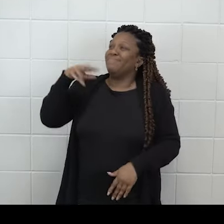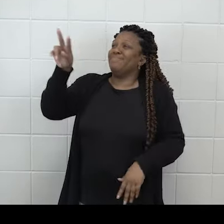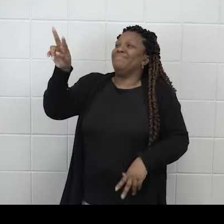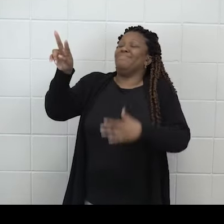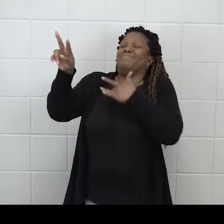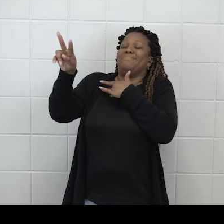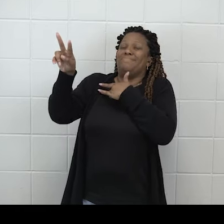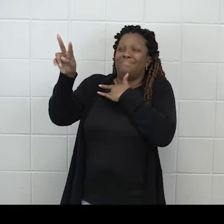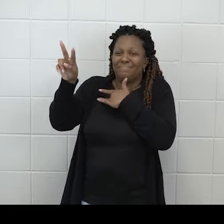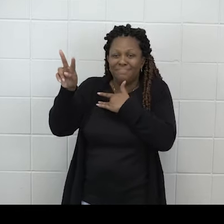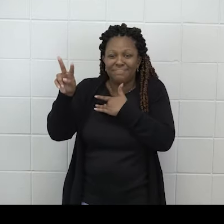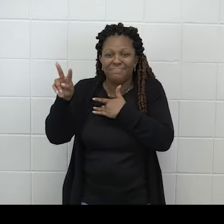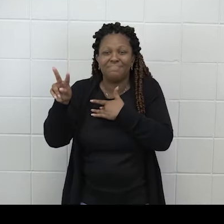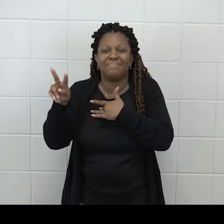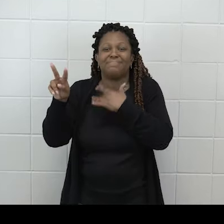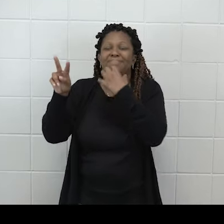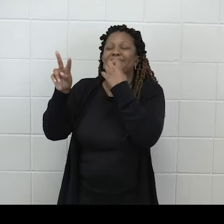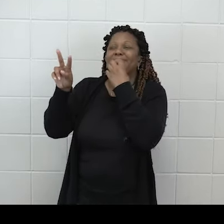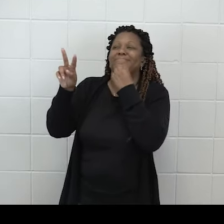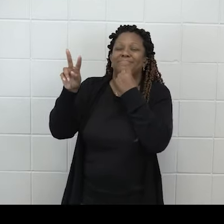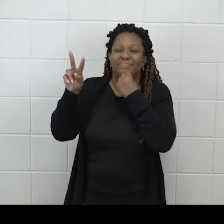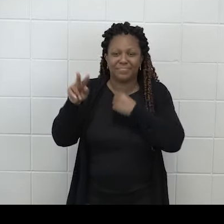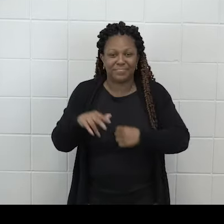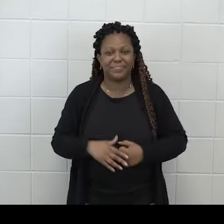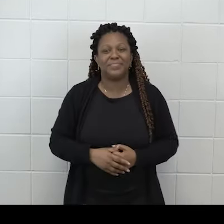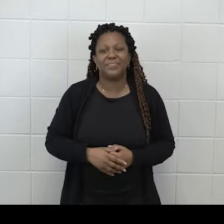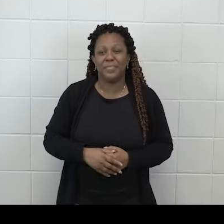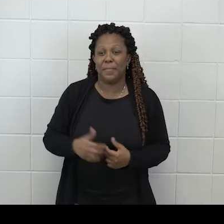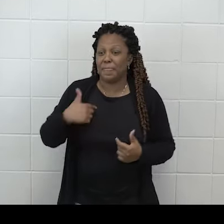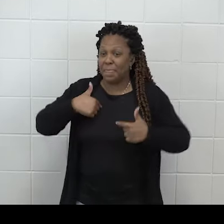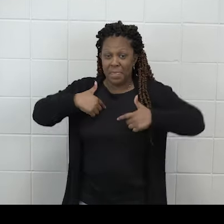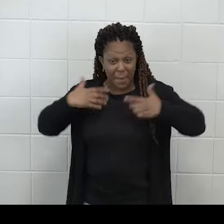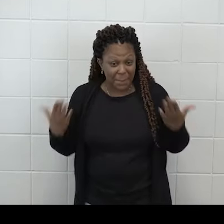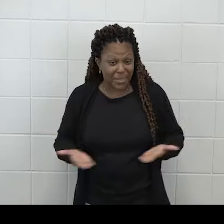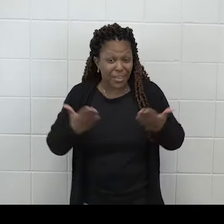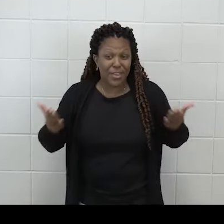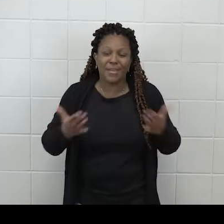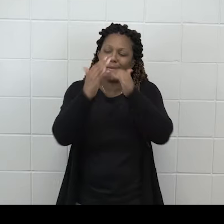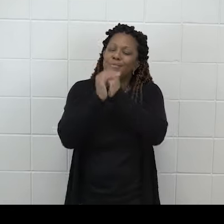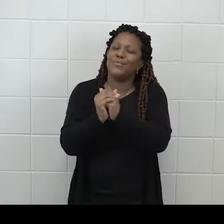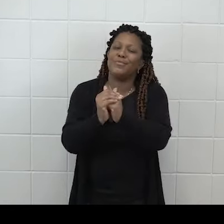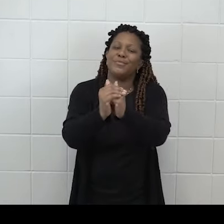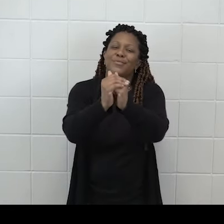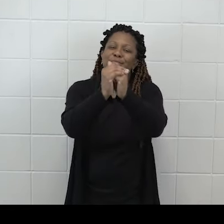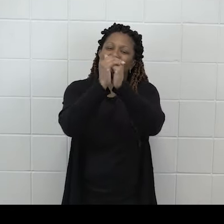wonderful to me. Say, here I am to worship.